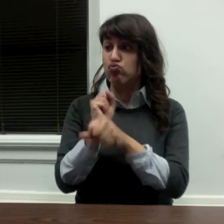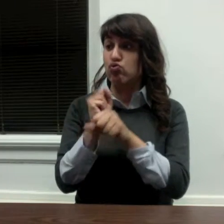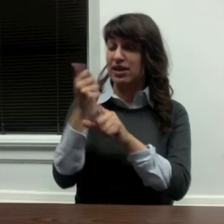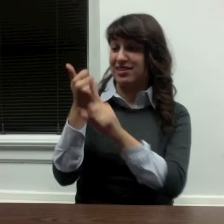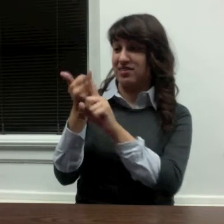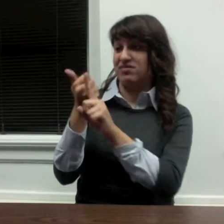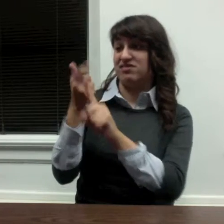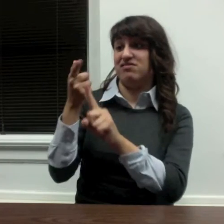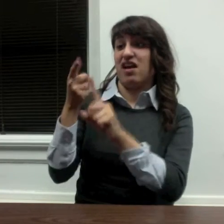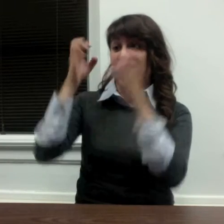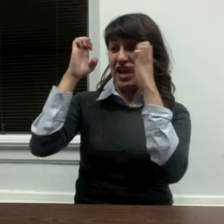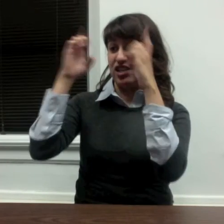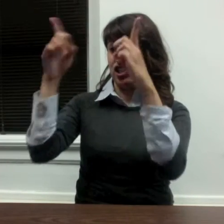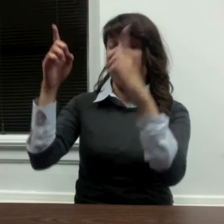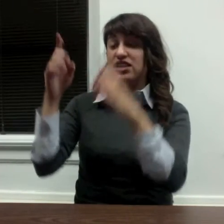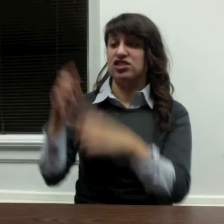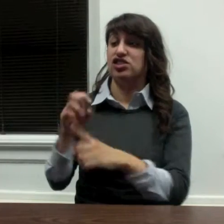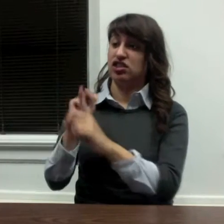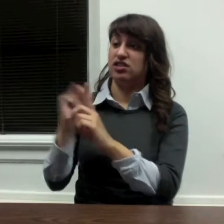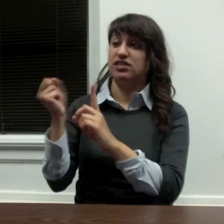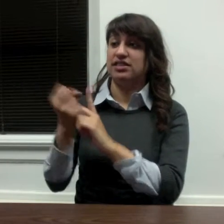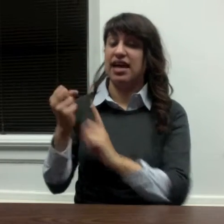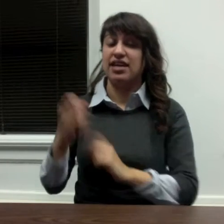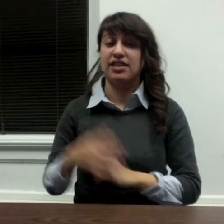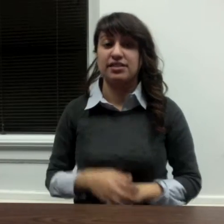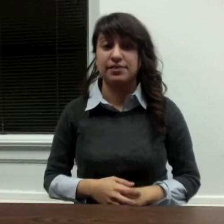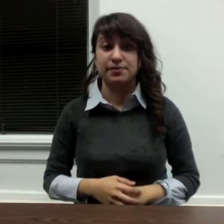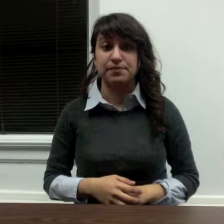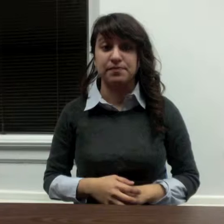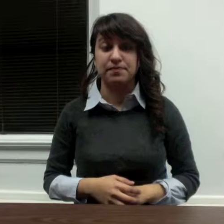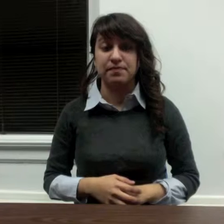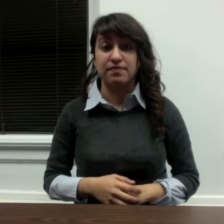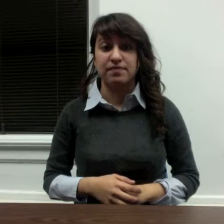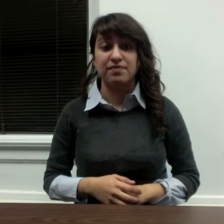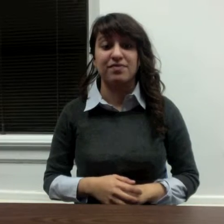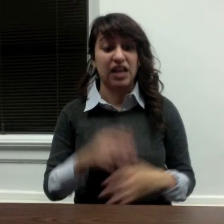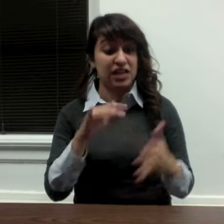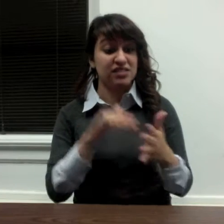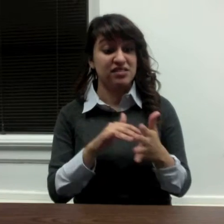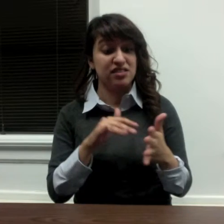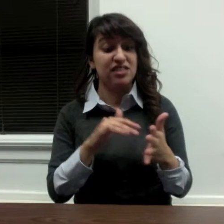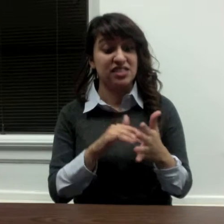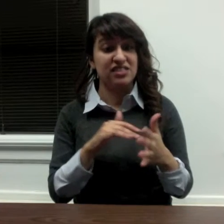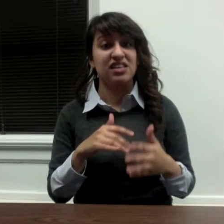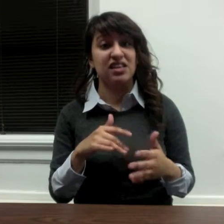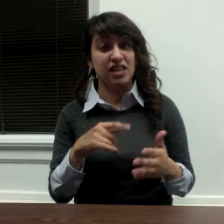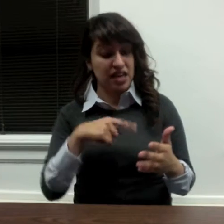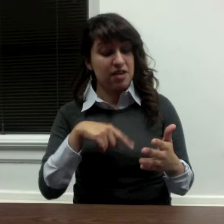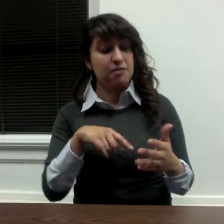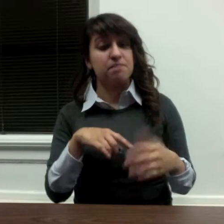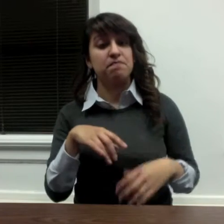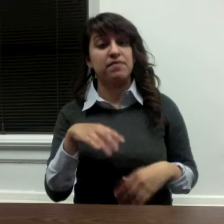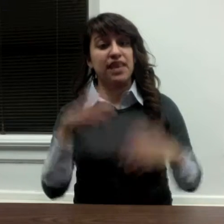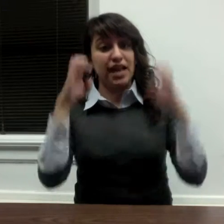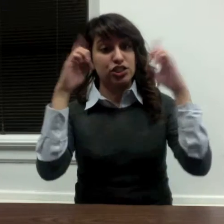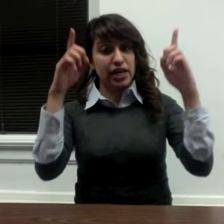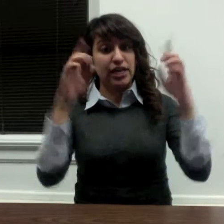90% of graduates from interpreter education programs will find themselves employed in a